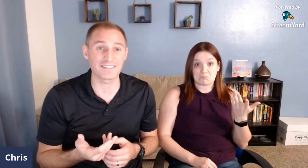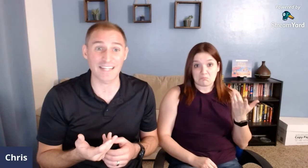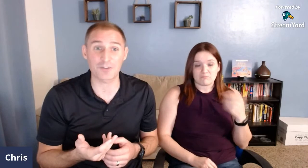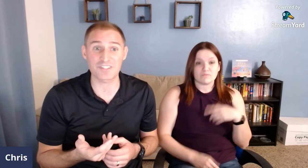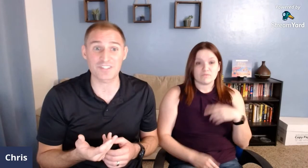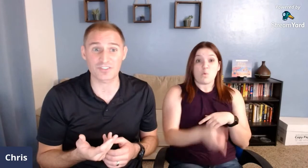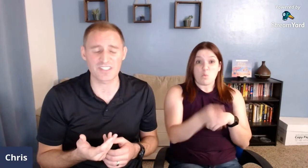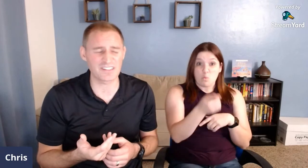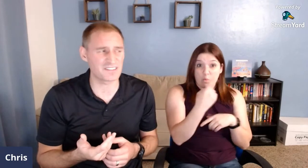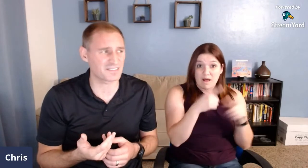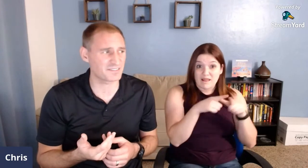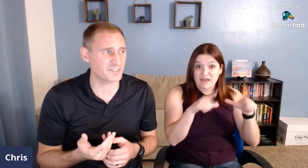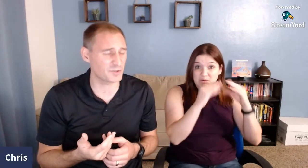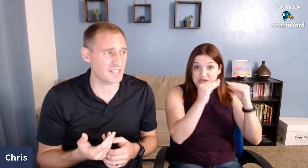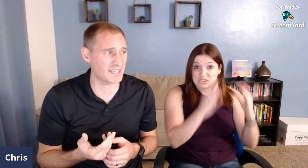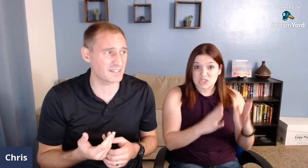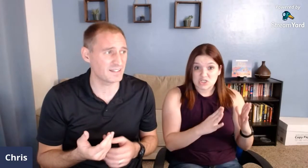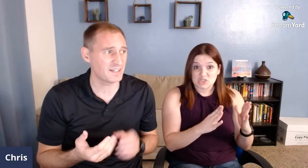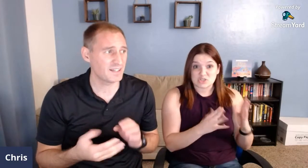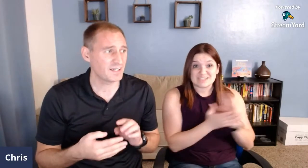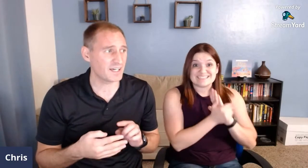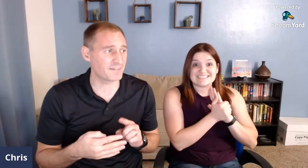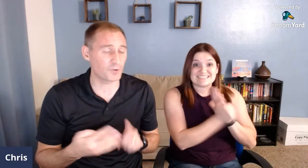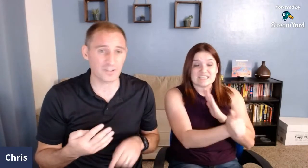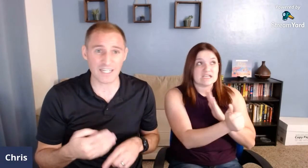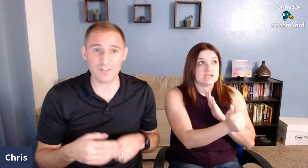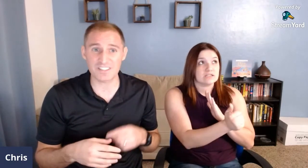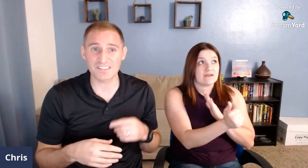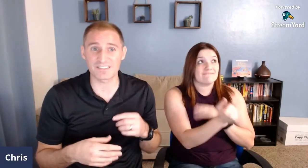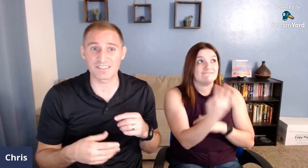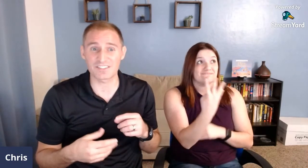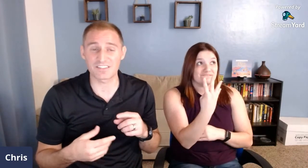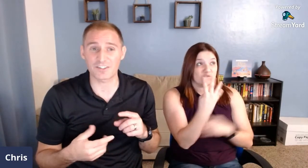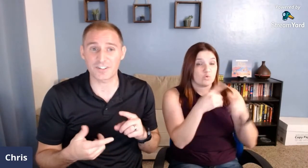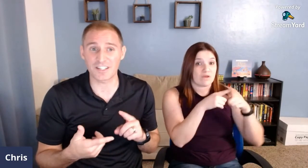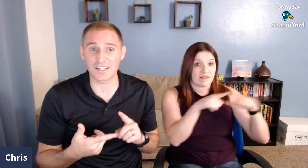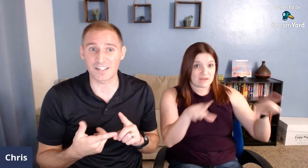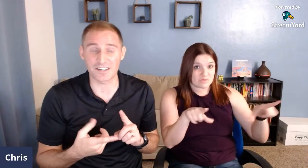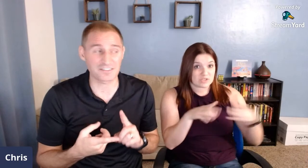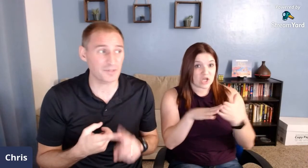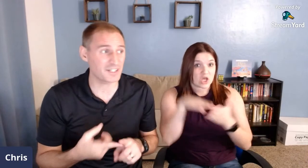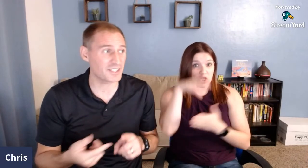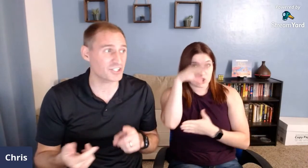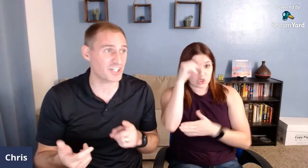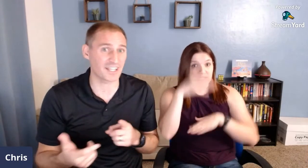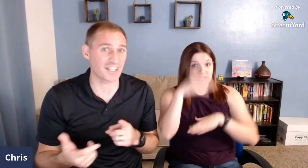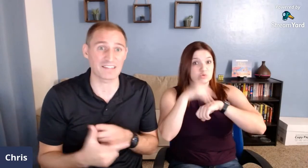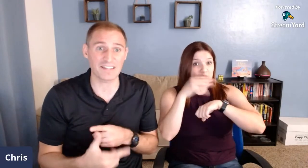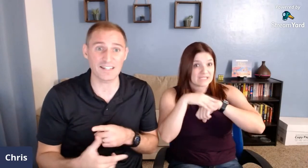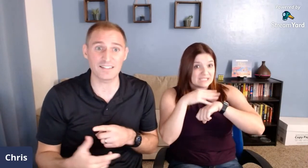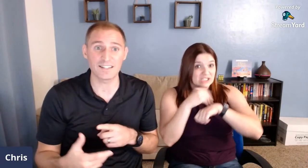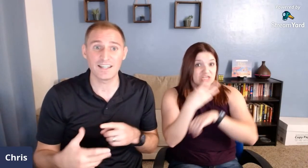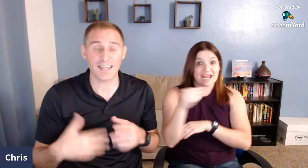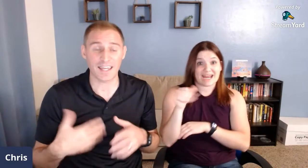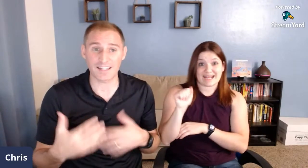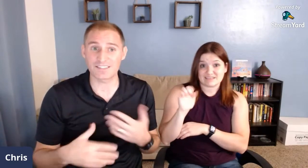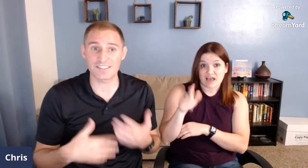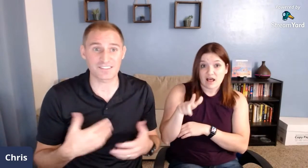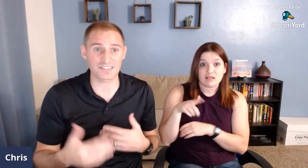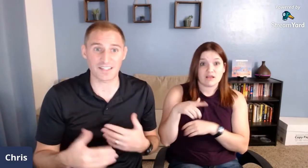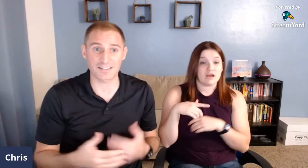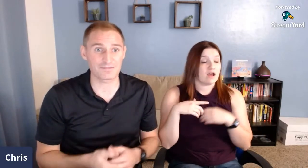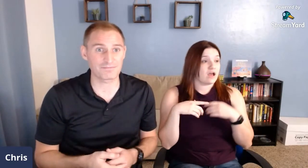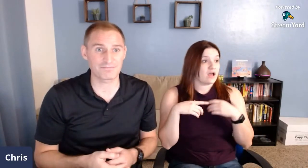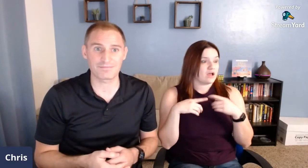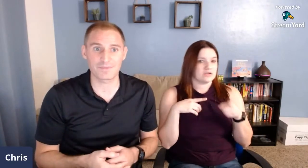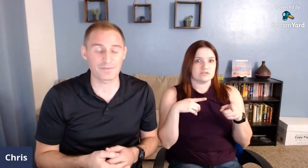one language teacher, she's fluent in 4 languages, and she's learning Swedish and ASL, and she's